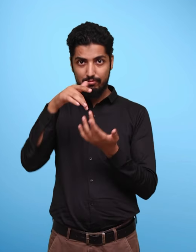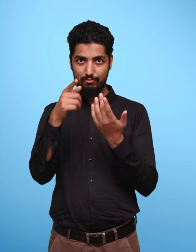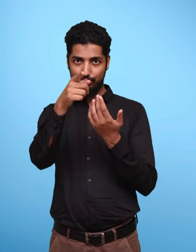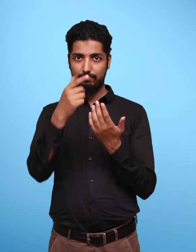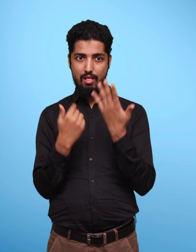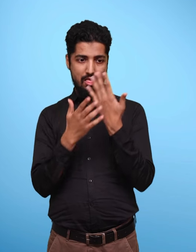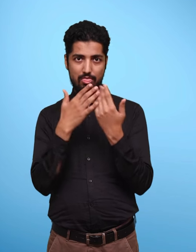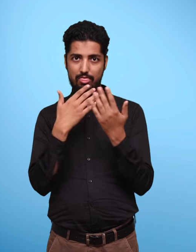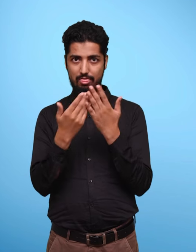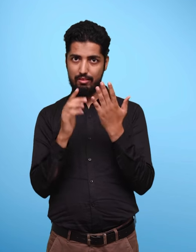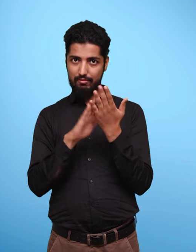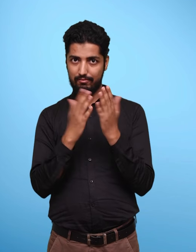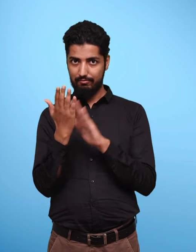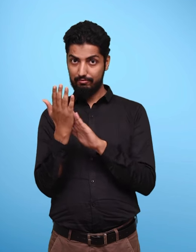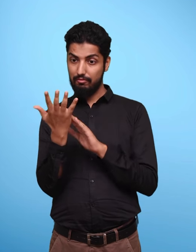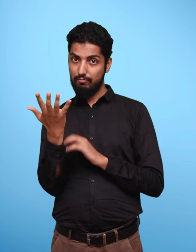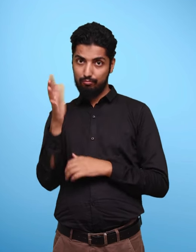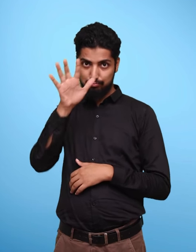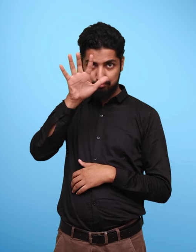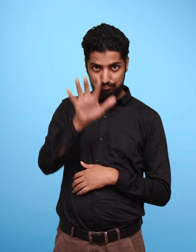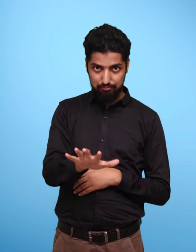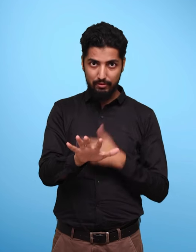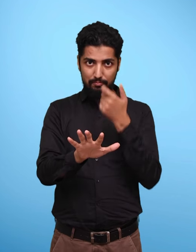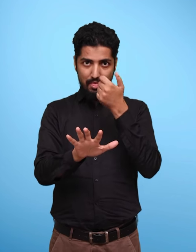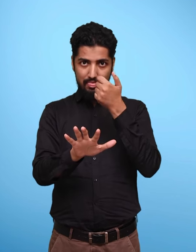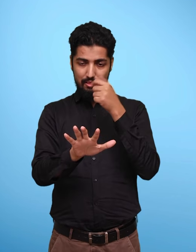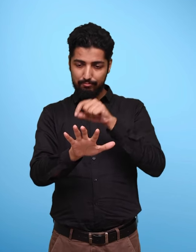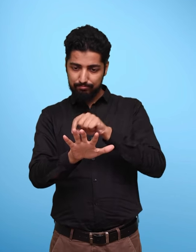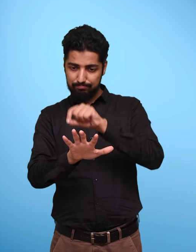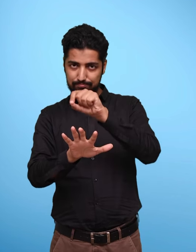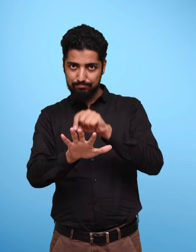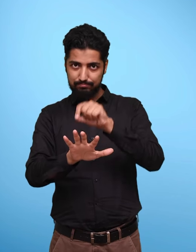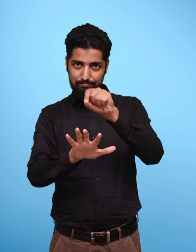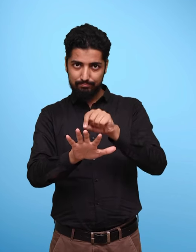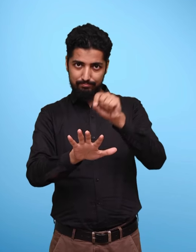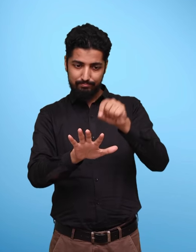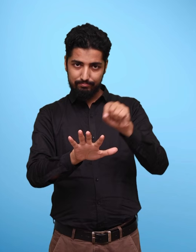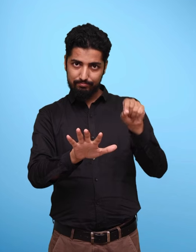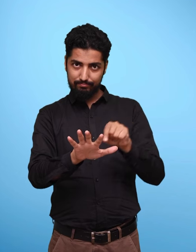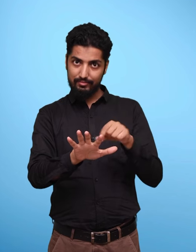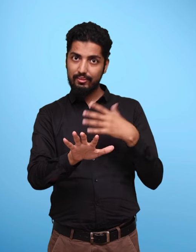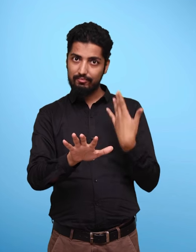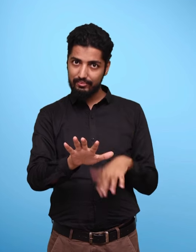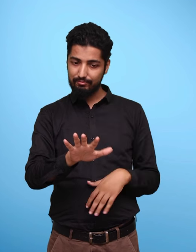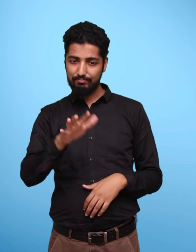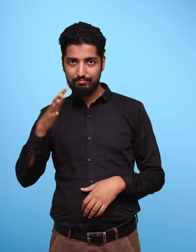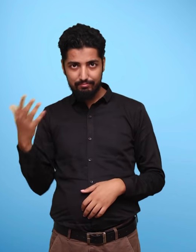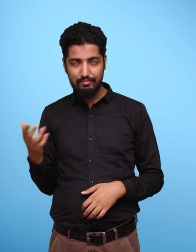My hand. Place one palm in the center of the box given here. With your